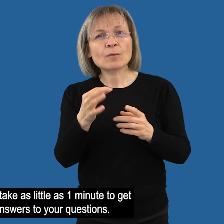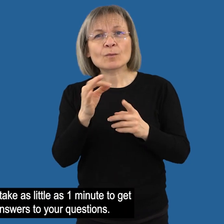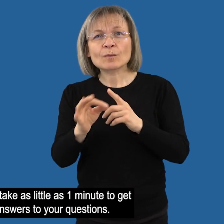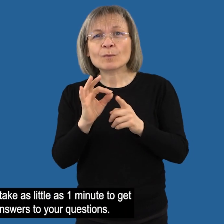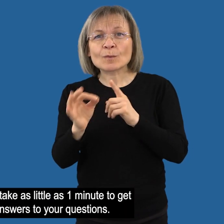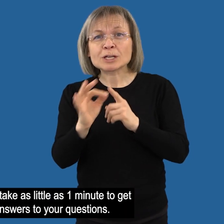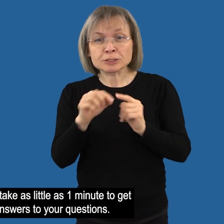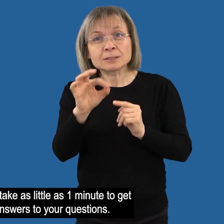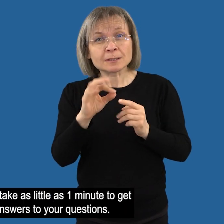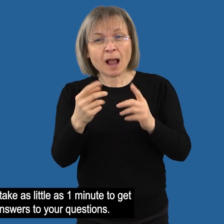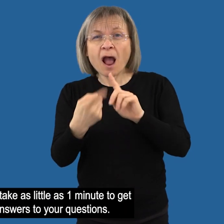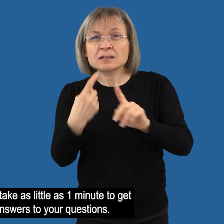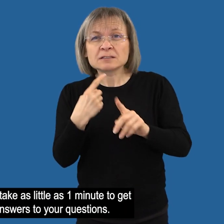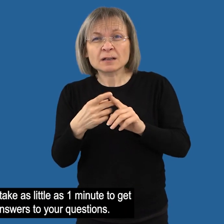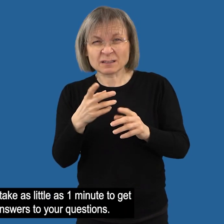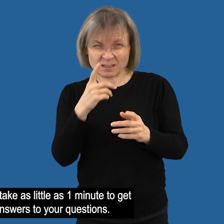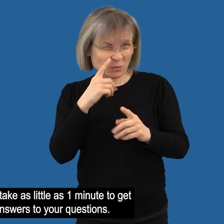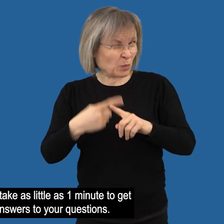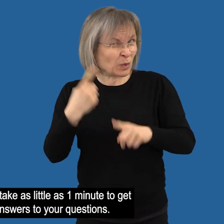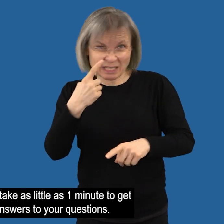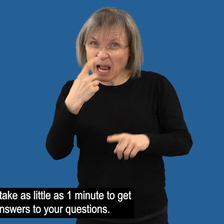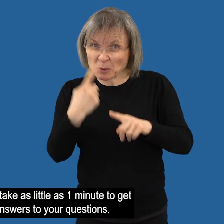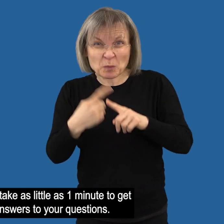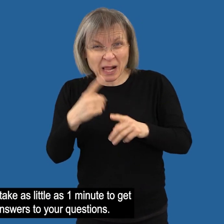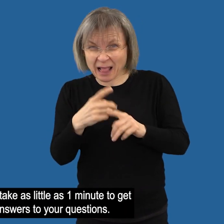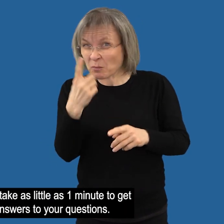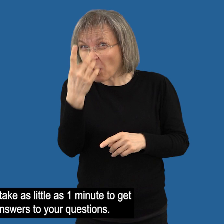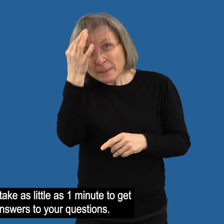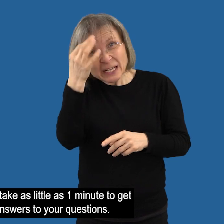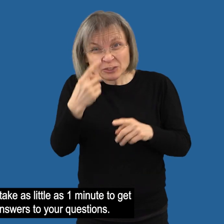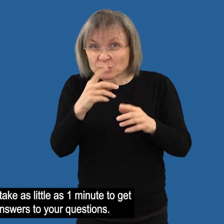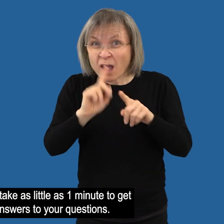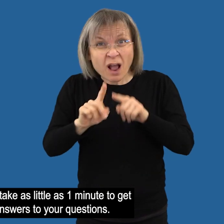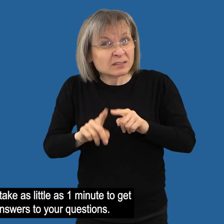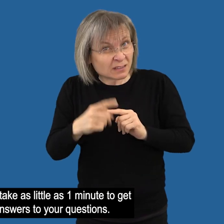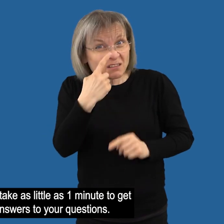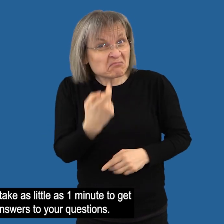It can take as little as 1 minute to get answers to your questions.